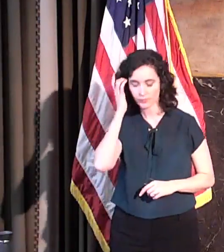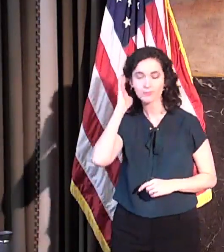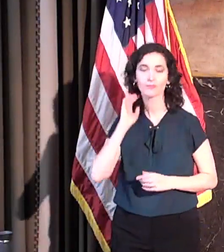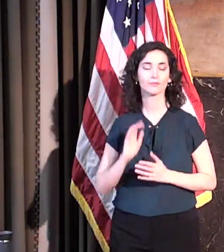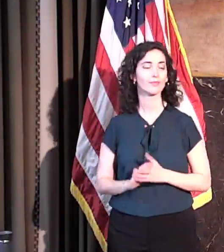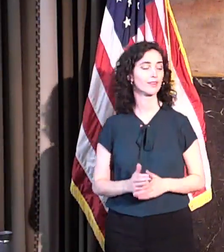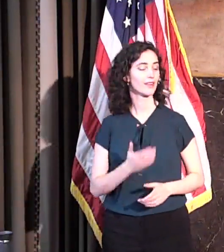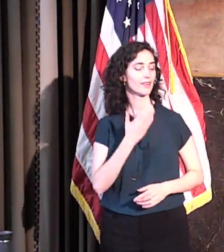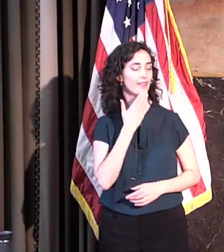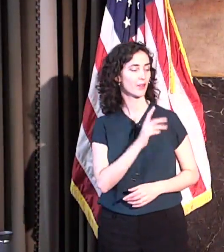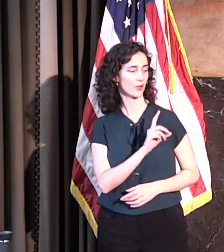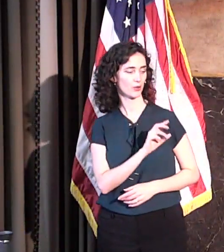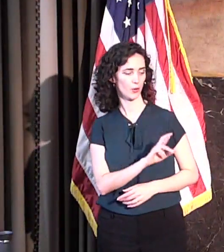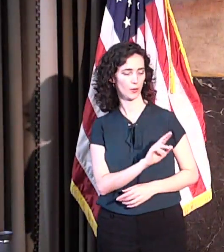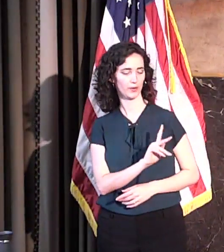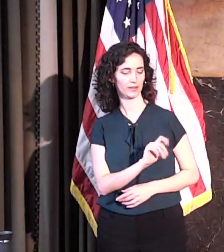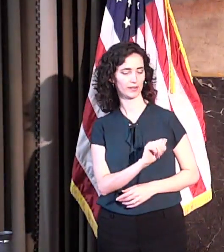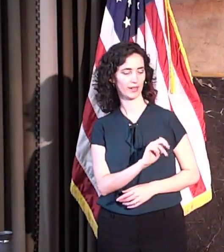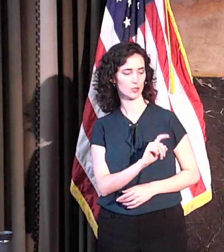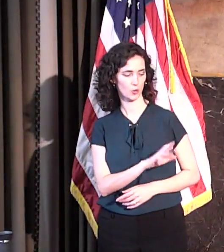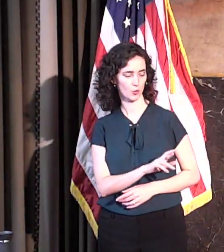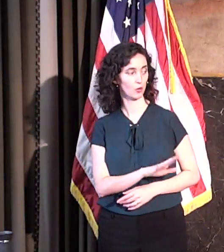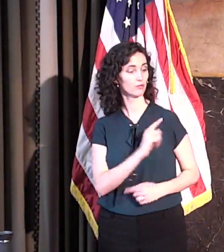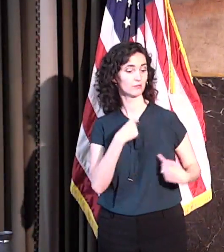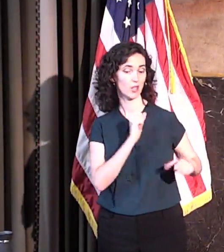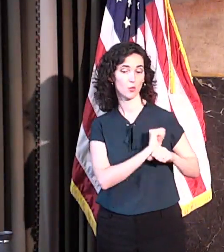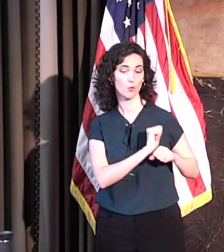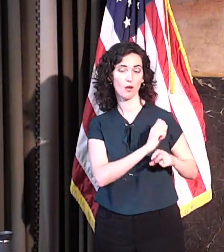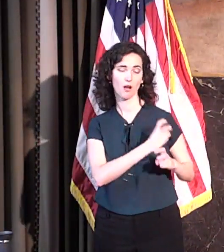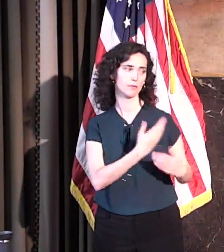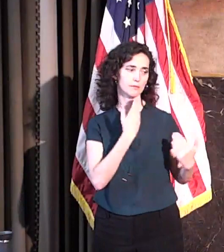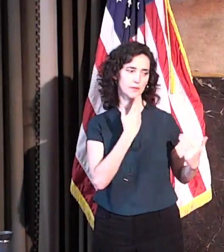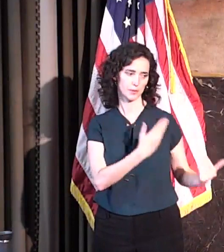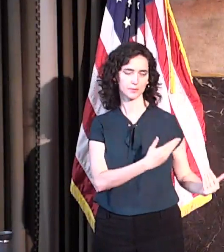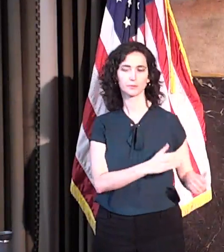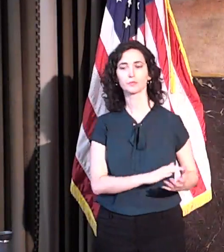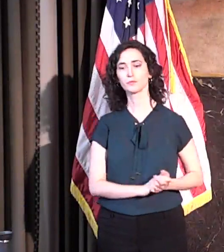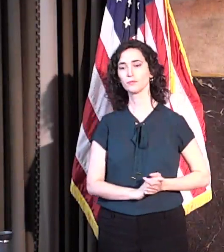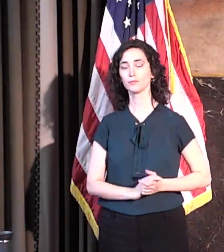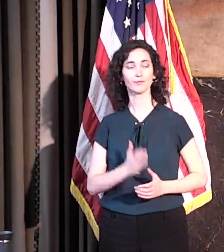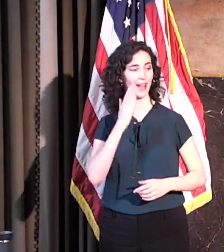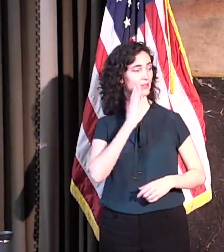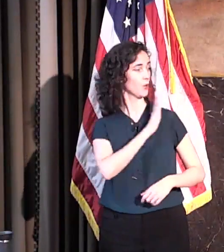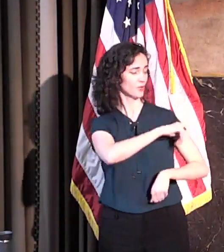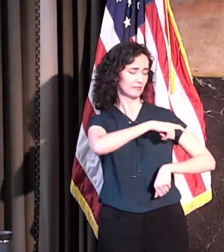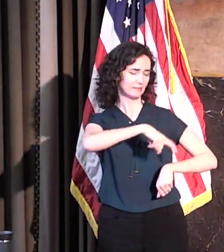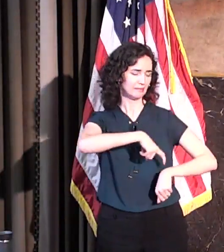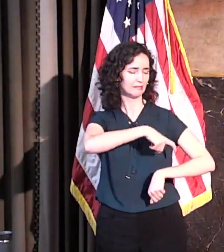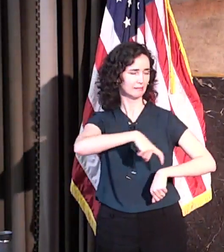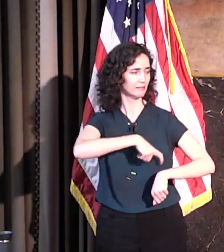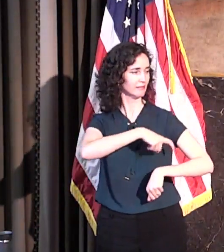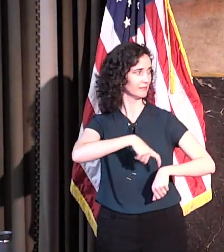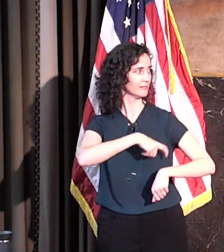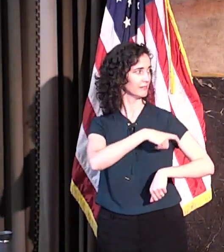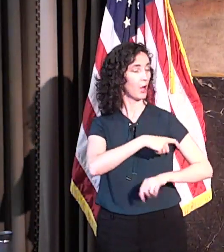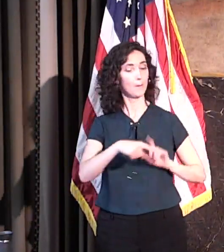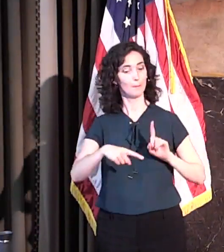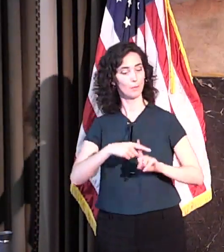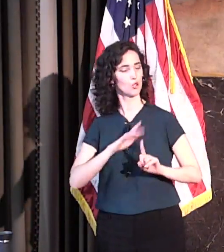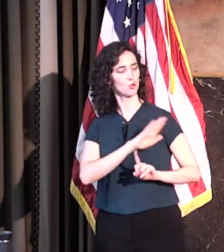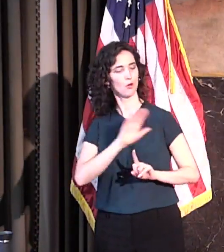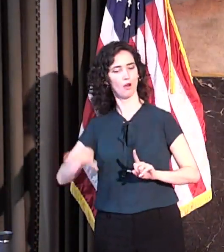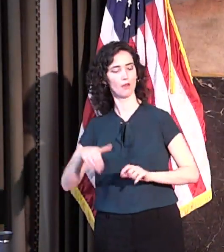Thank you, Dr. Kanner, and I appreciate your work. And I know the hours that you put in addition to the other job that